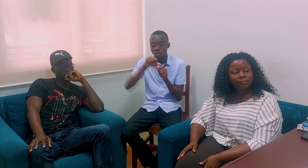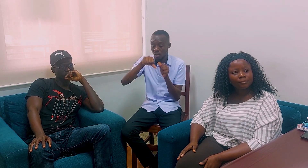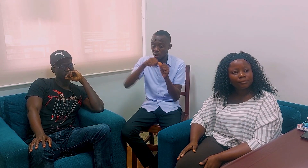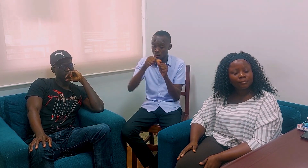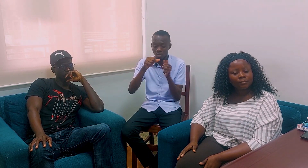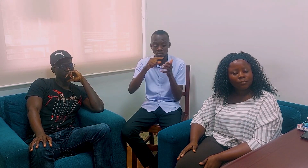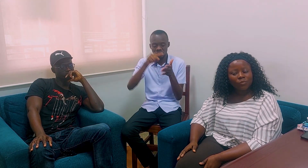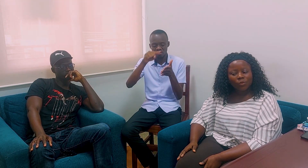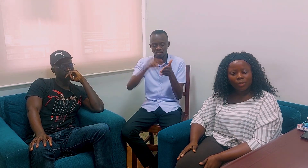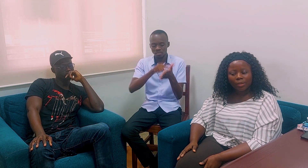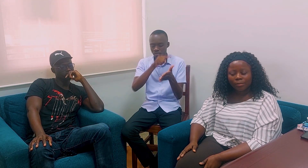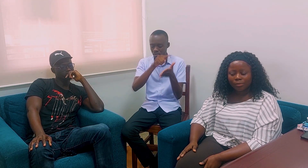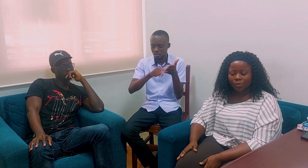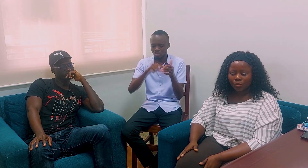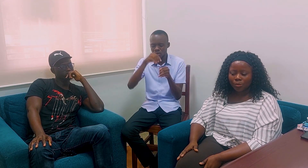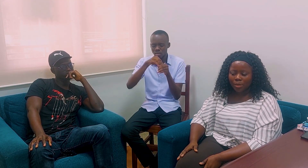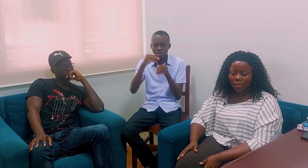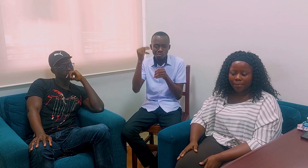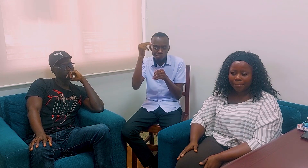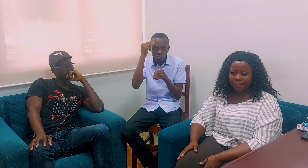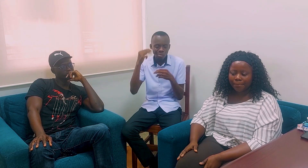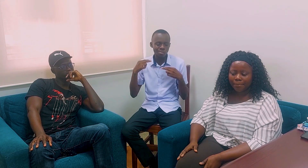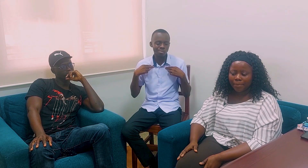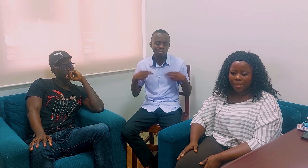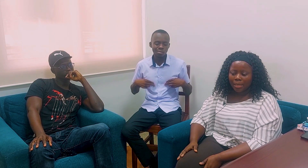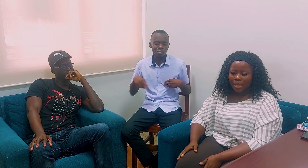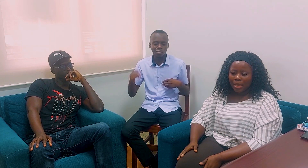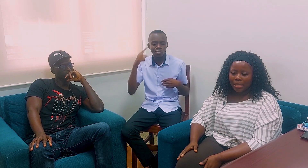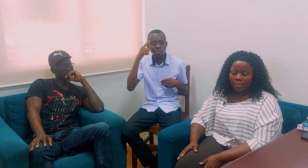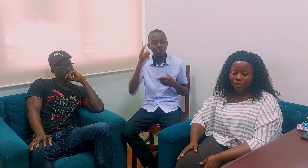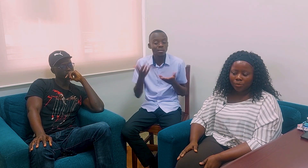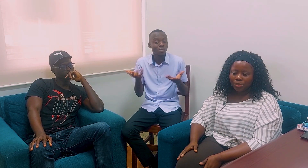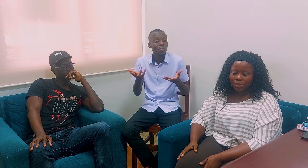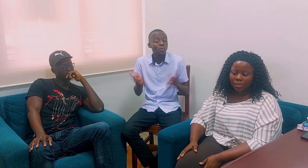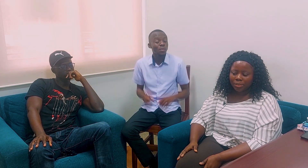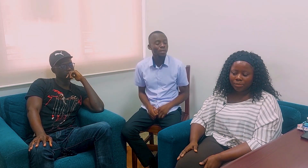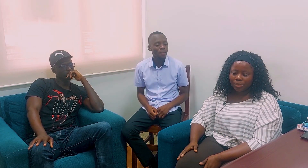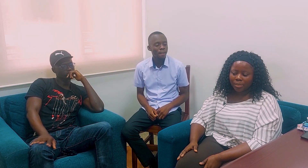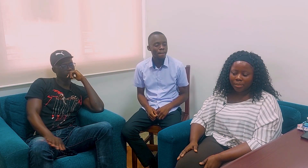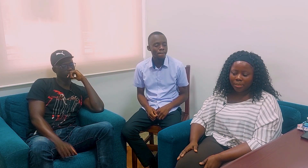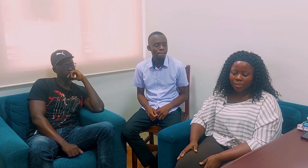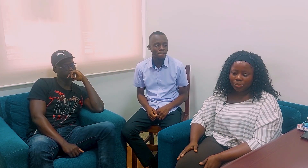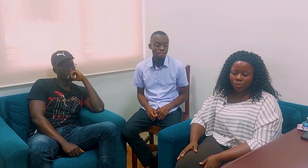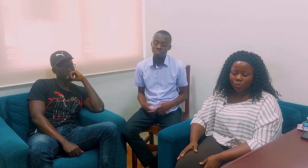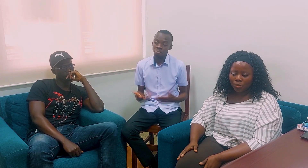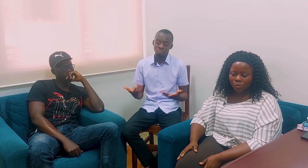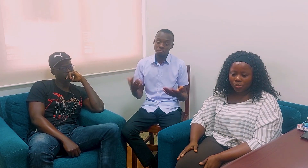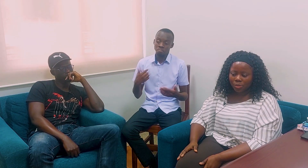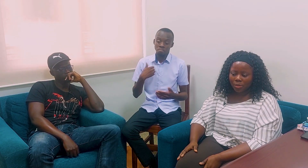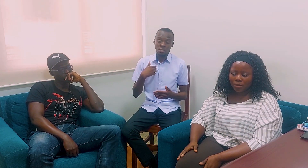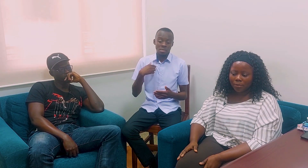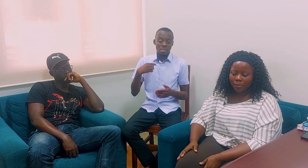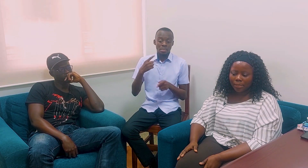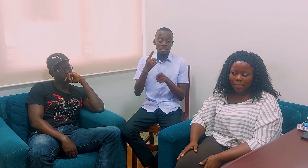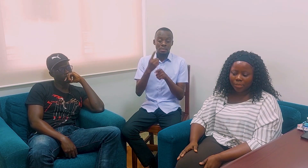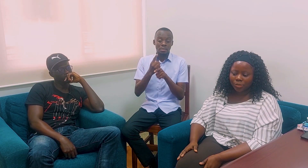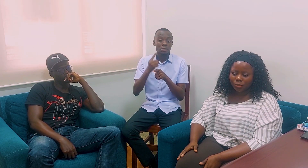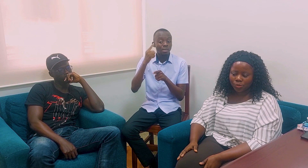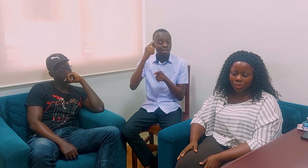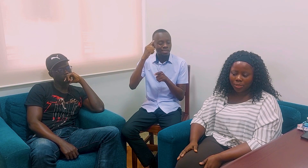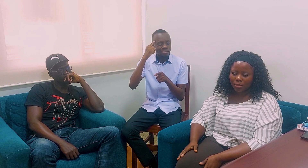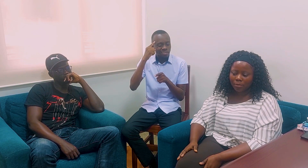mental health? Okay, so I wouldn't just relegate it to cultural